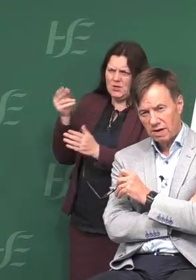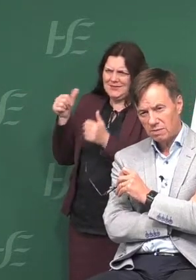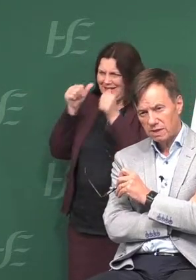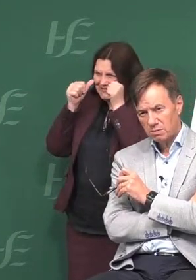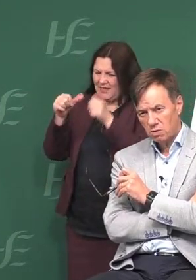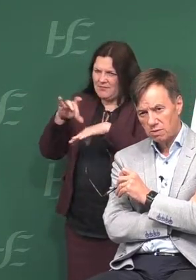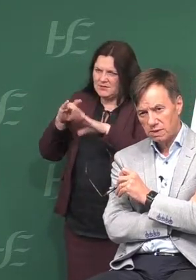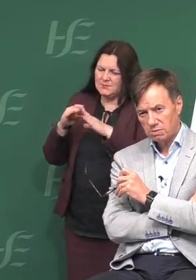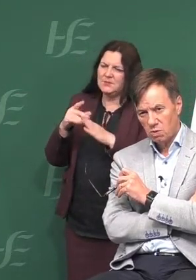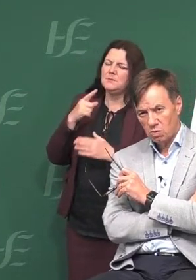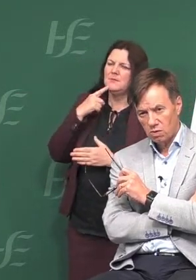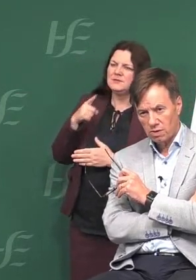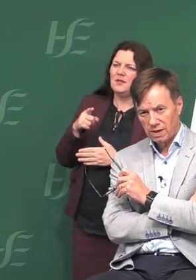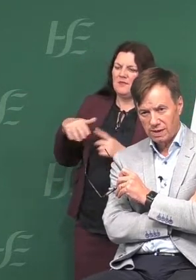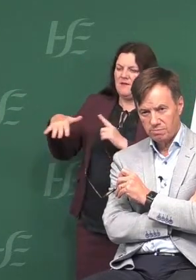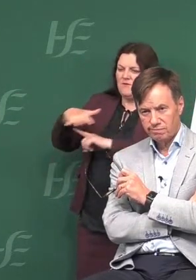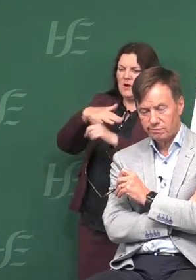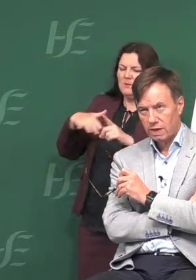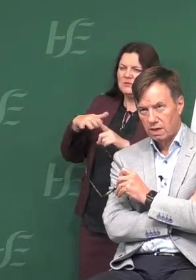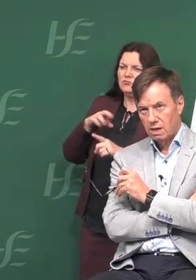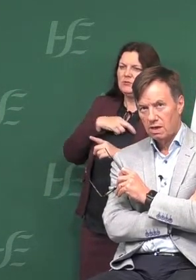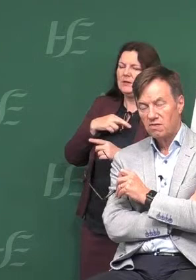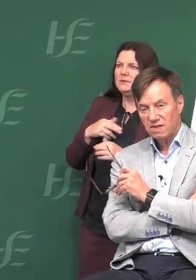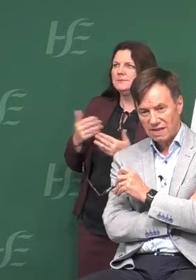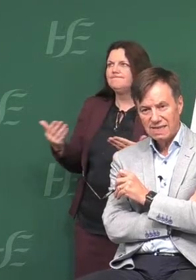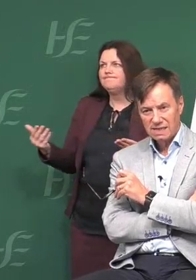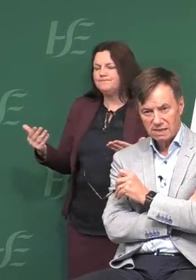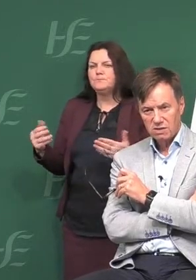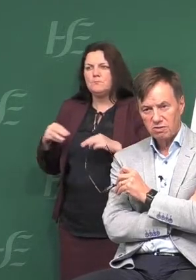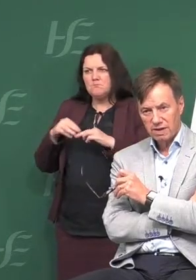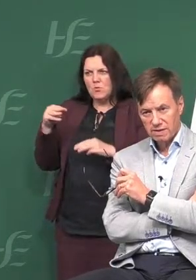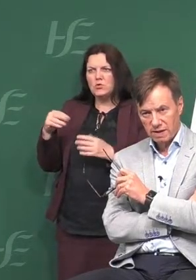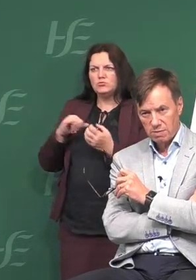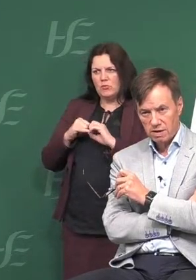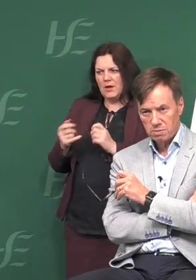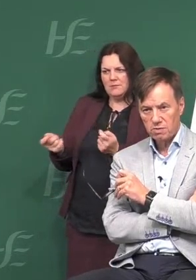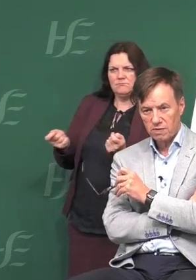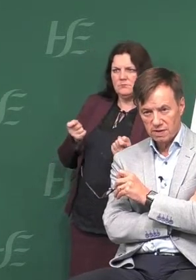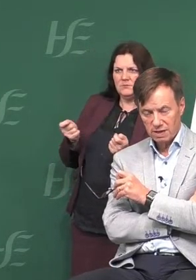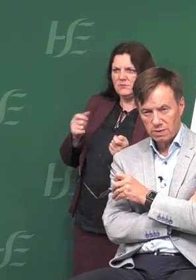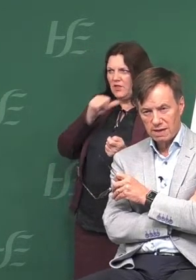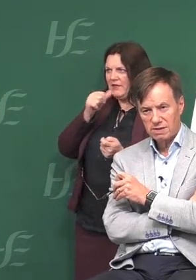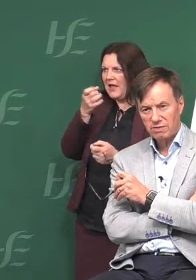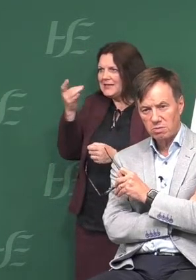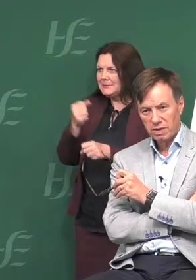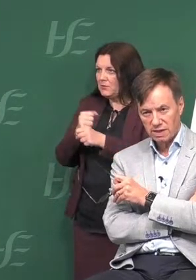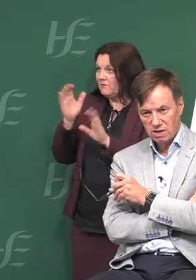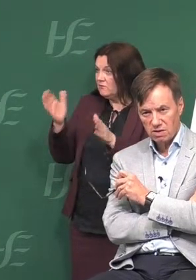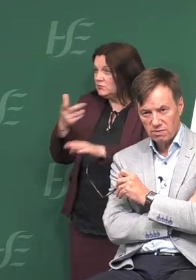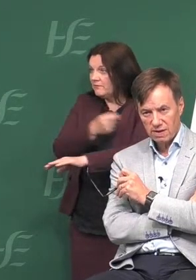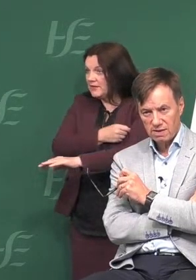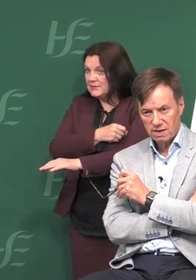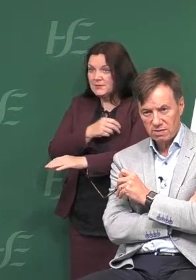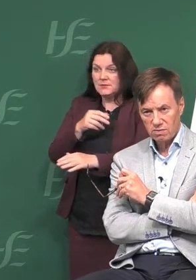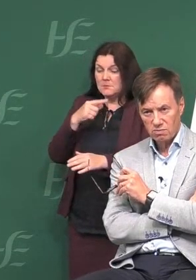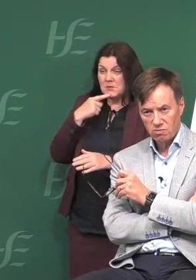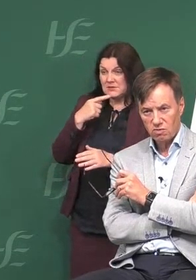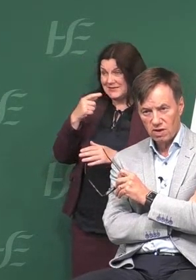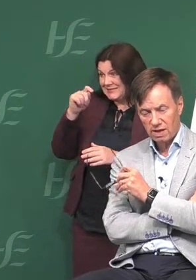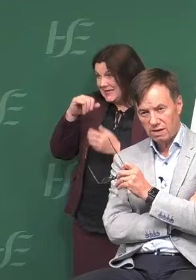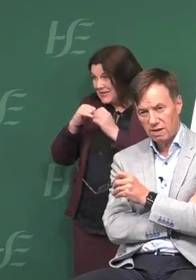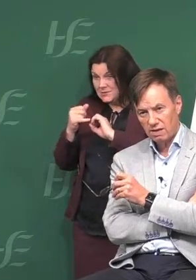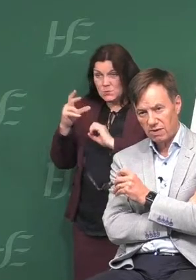the environment at the moment is more, is facilitating to the greatest extent possible visiting without having a precondition of